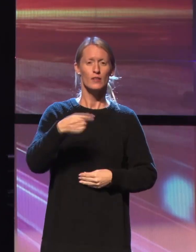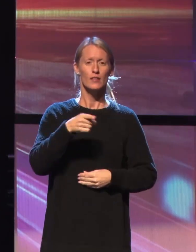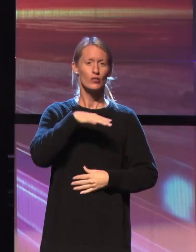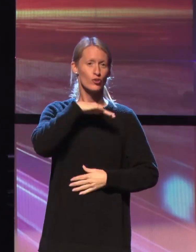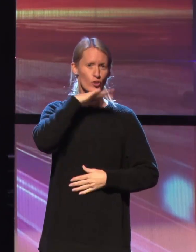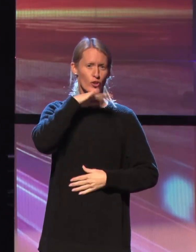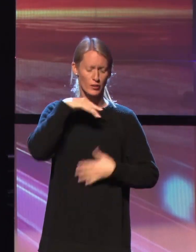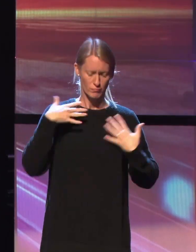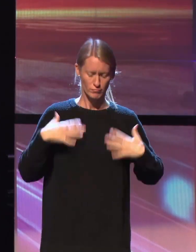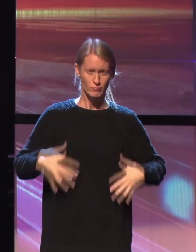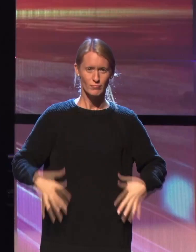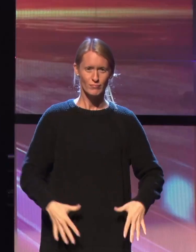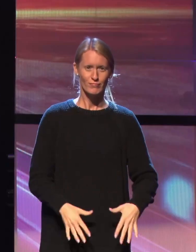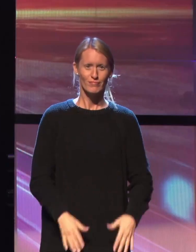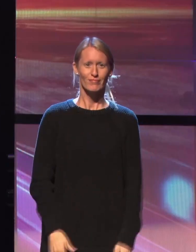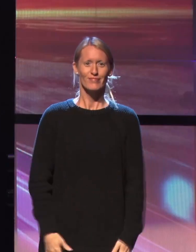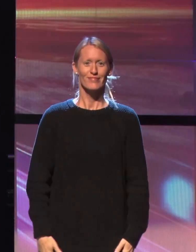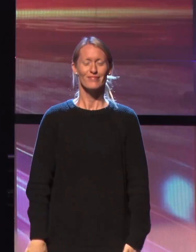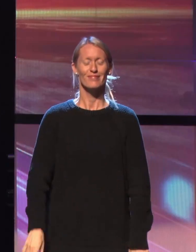I'm like,